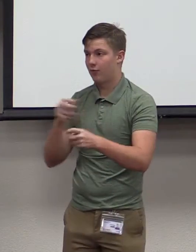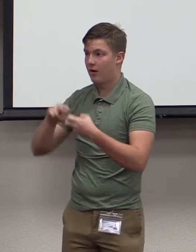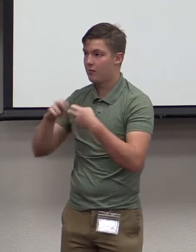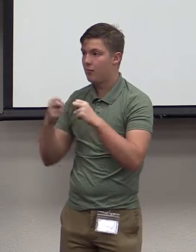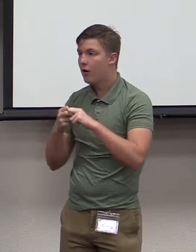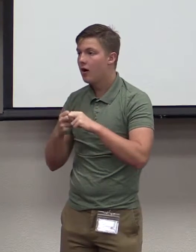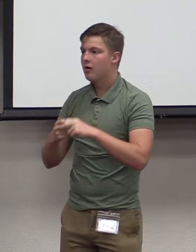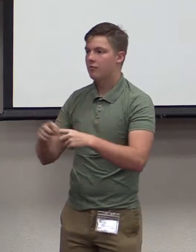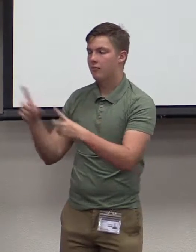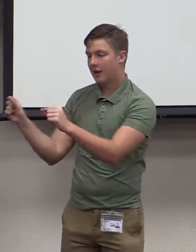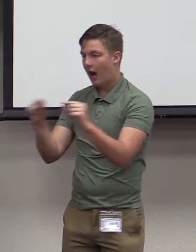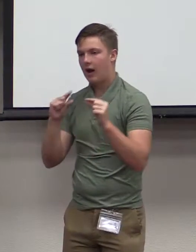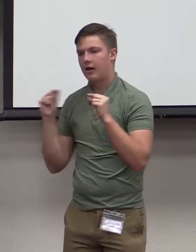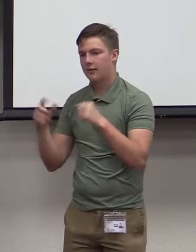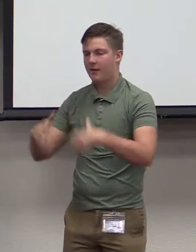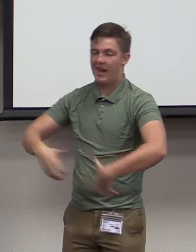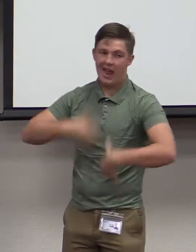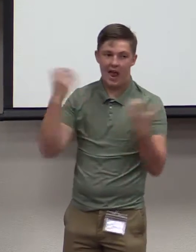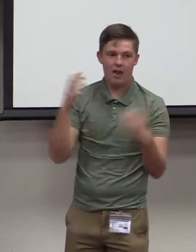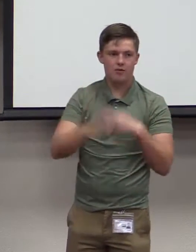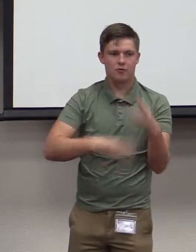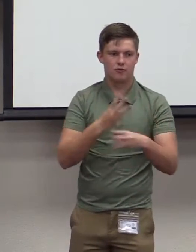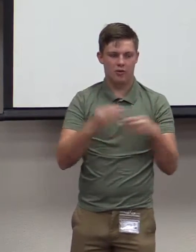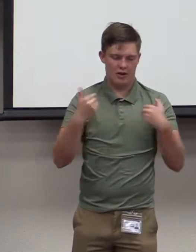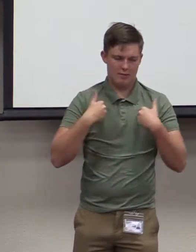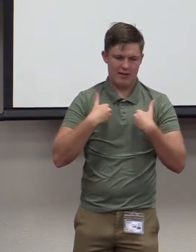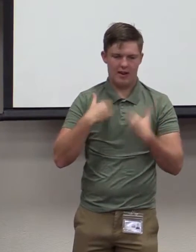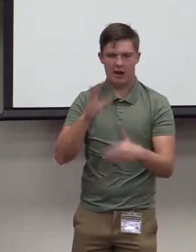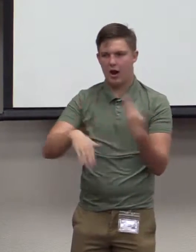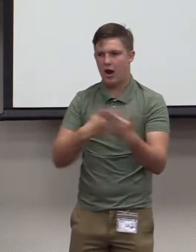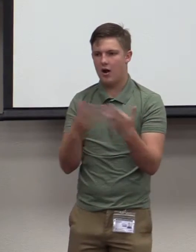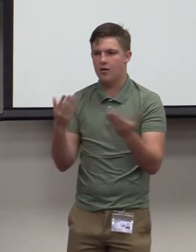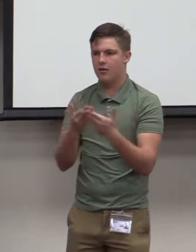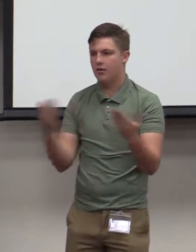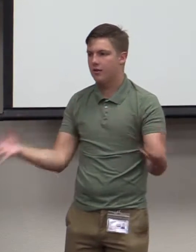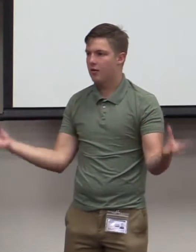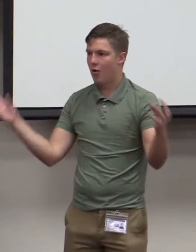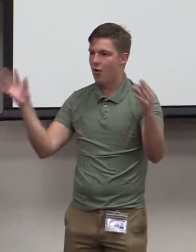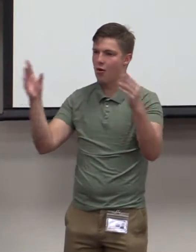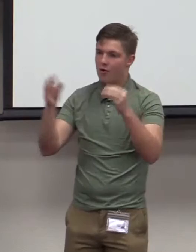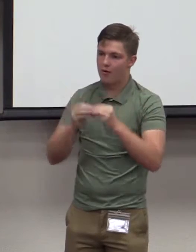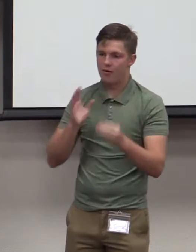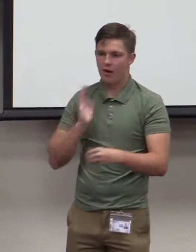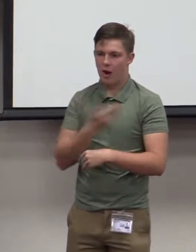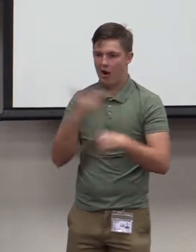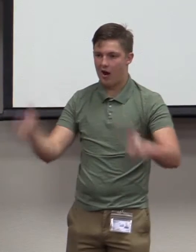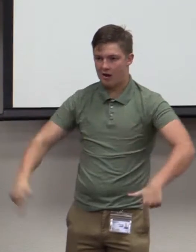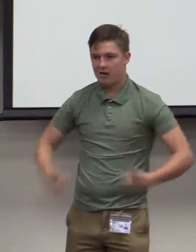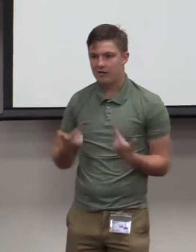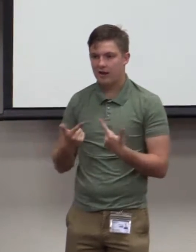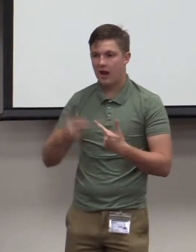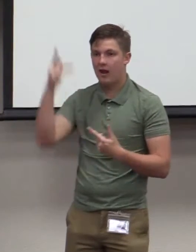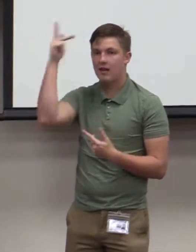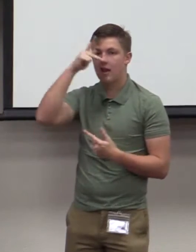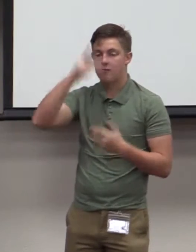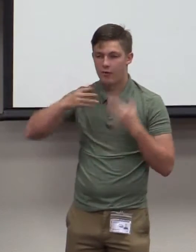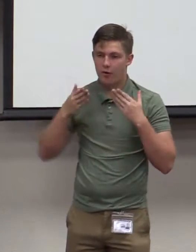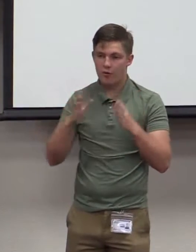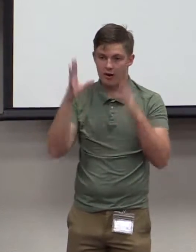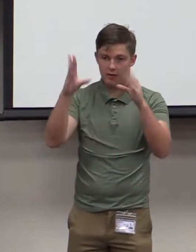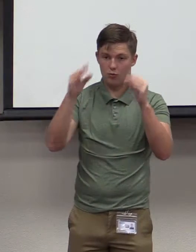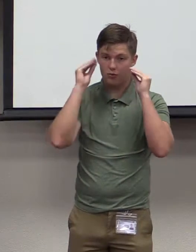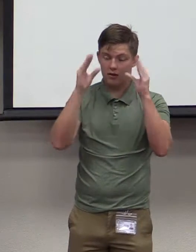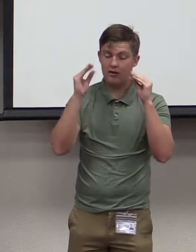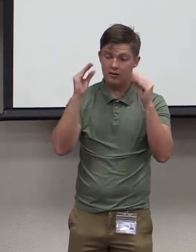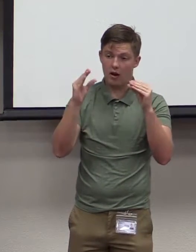gossip, anger, worldly possessions, all of those things come into our lives, and the Proverbs are ways to teach us how